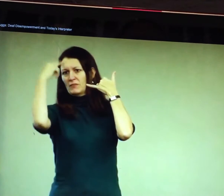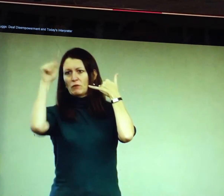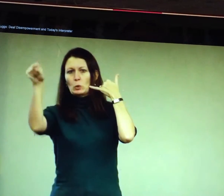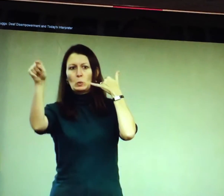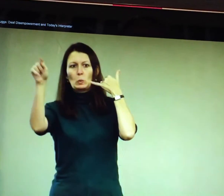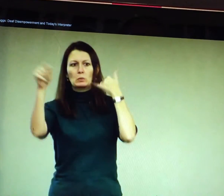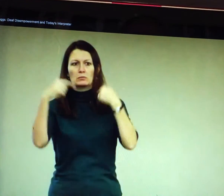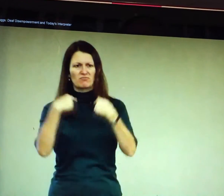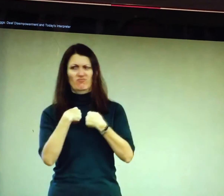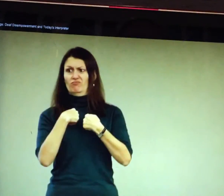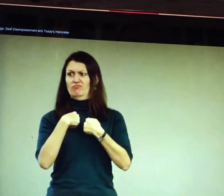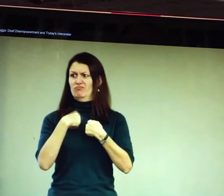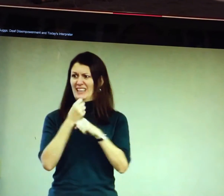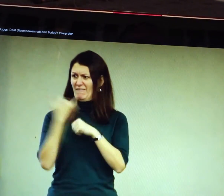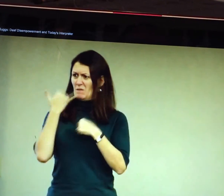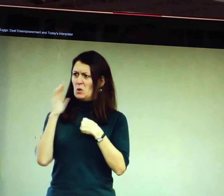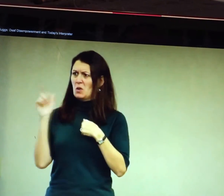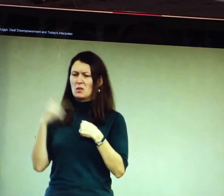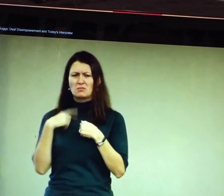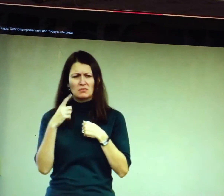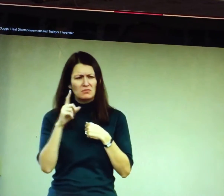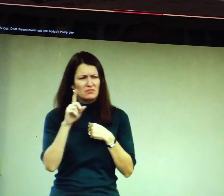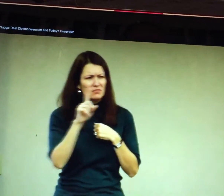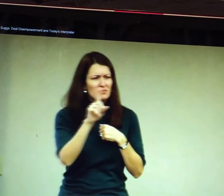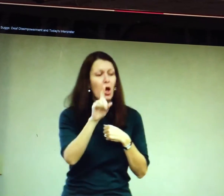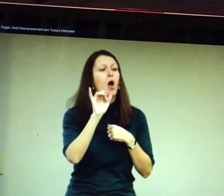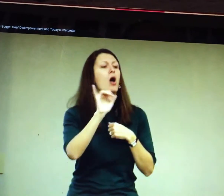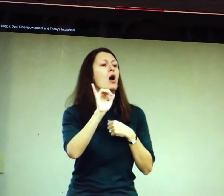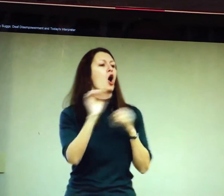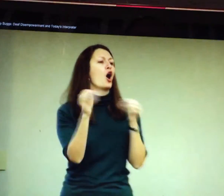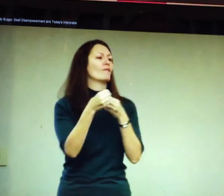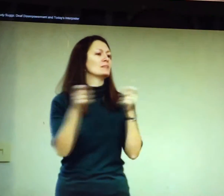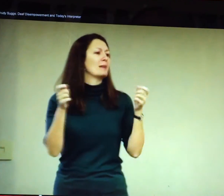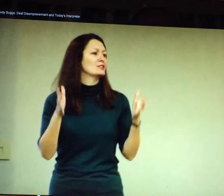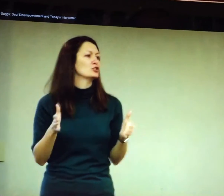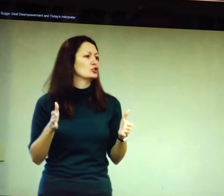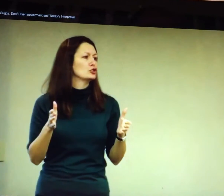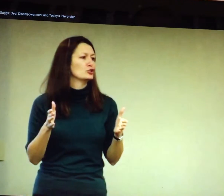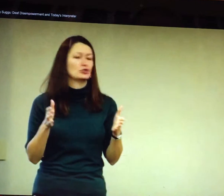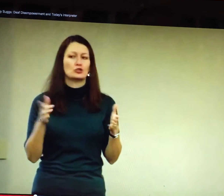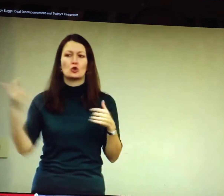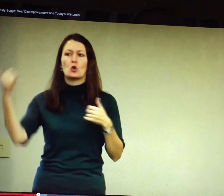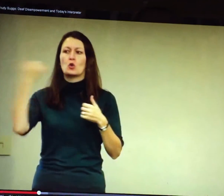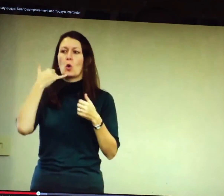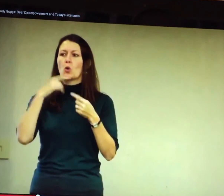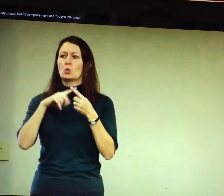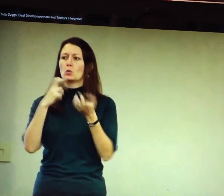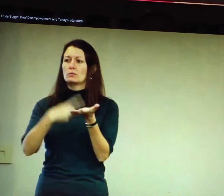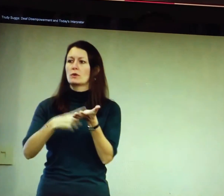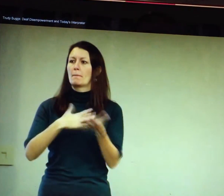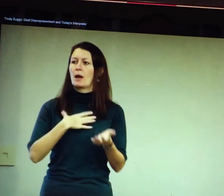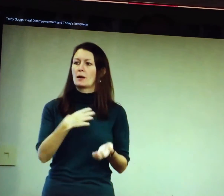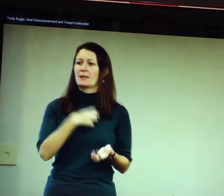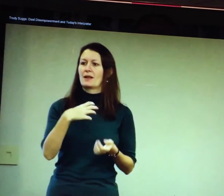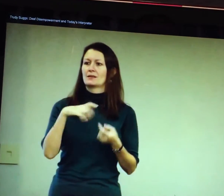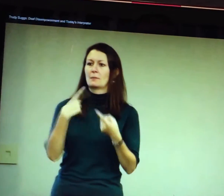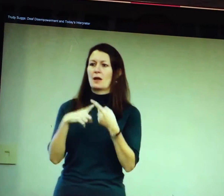phone and they said, oh, no, it's not for me. And they called me over and they said, it's for you. So they